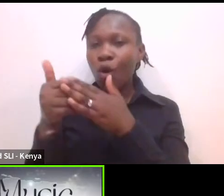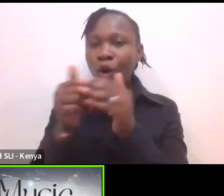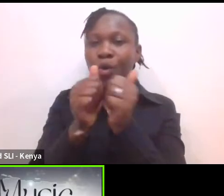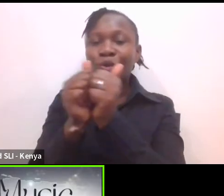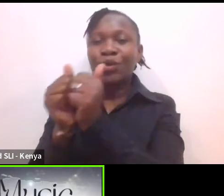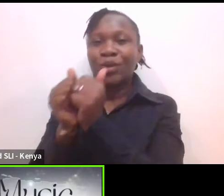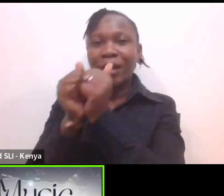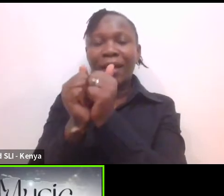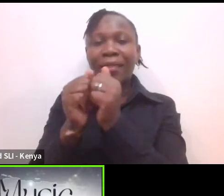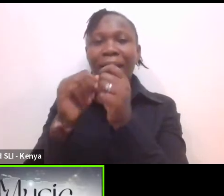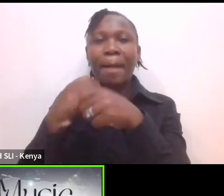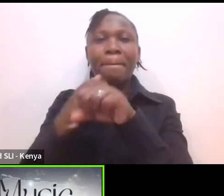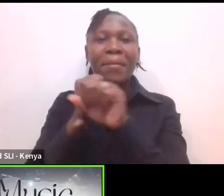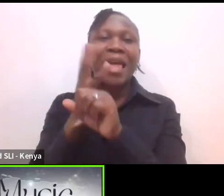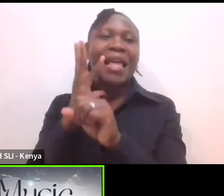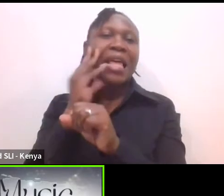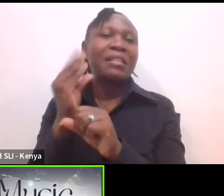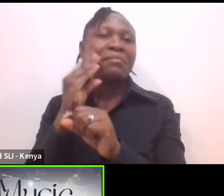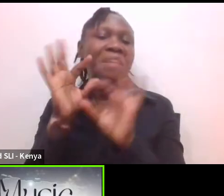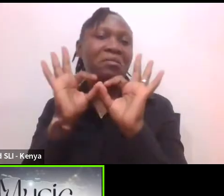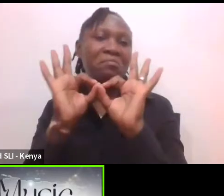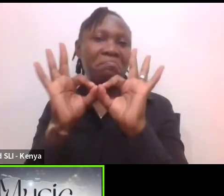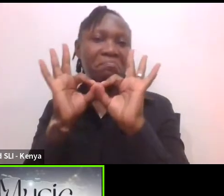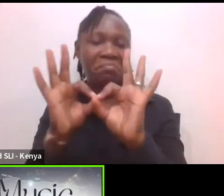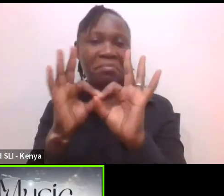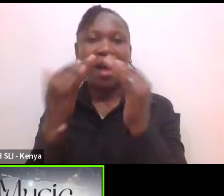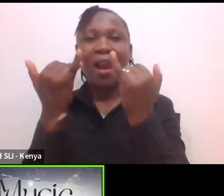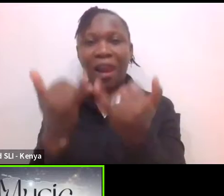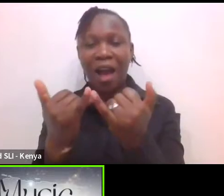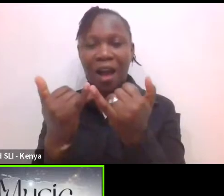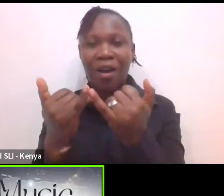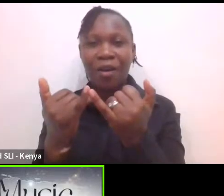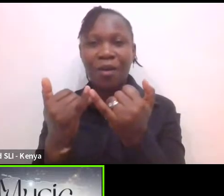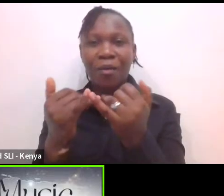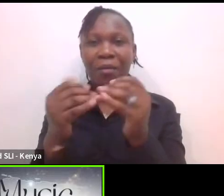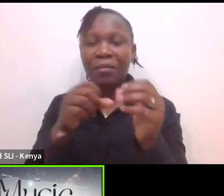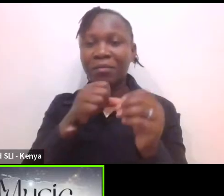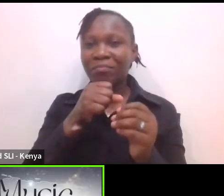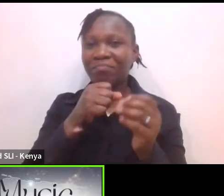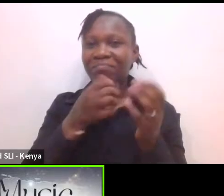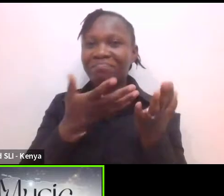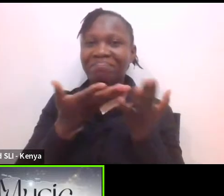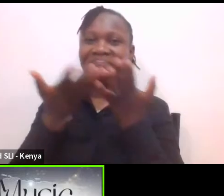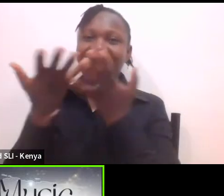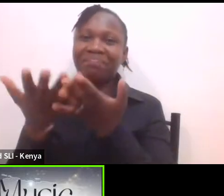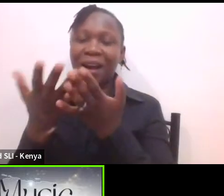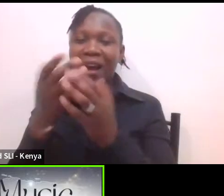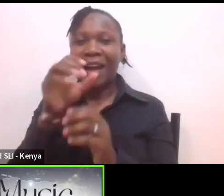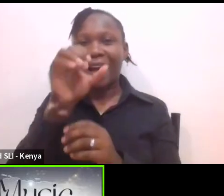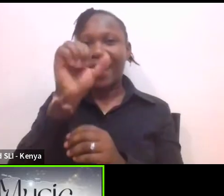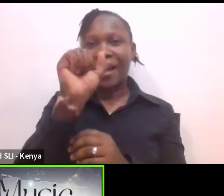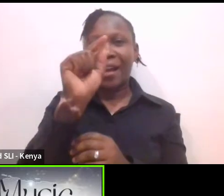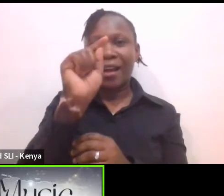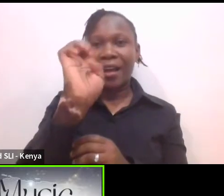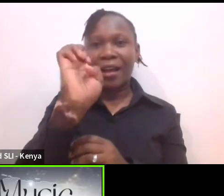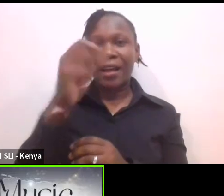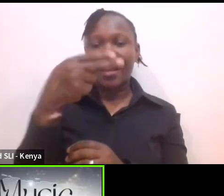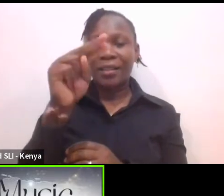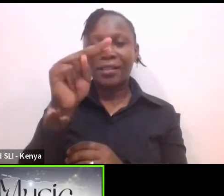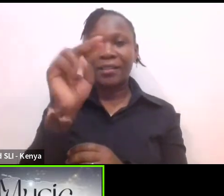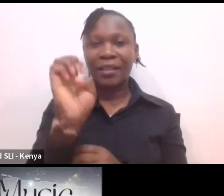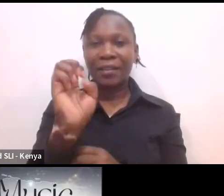experience for all students. So without further ado, I'm going to pass the mic to you, Stephen. And did I say your name right or